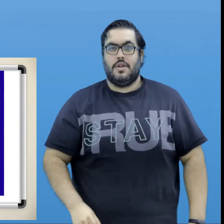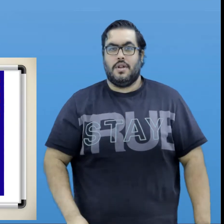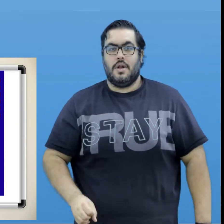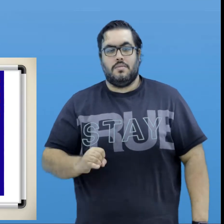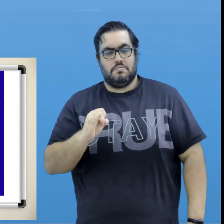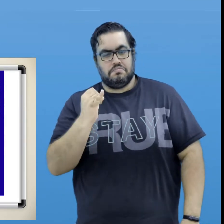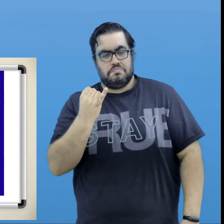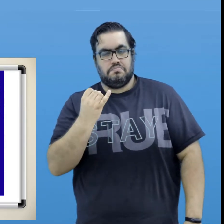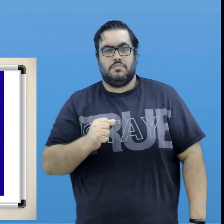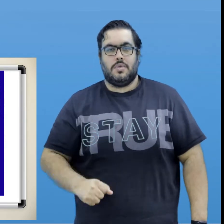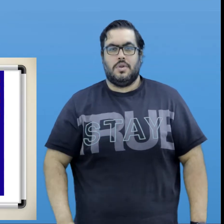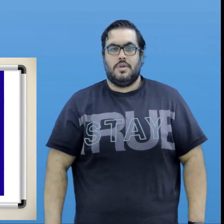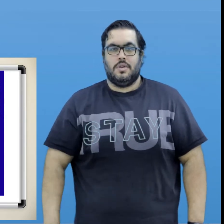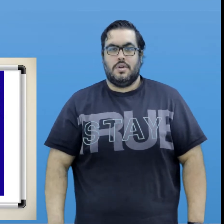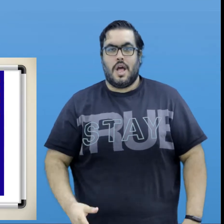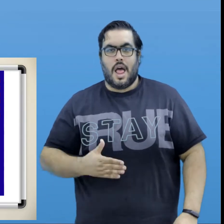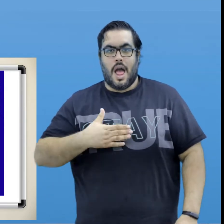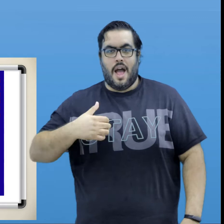answer together.